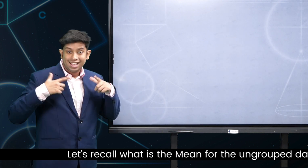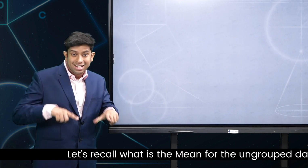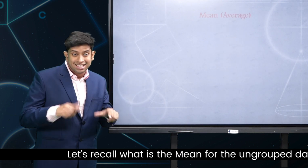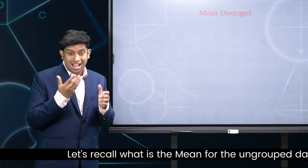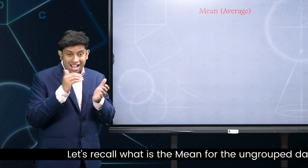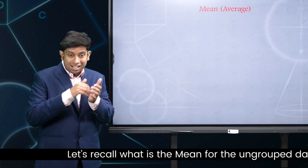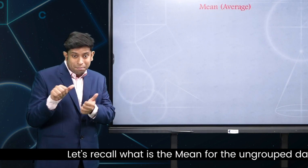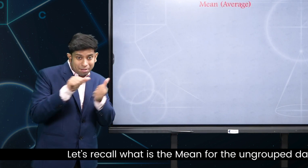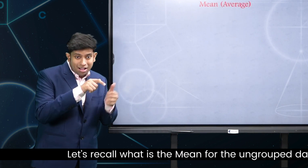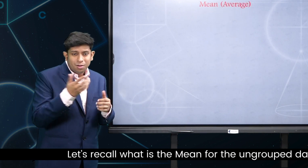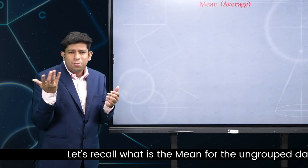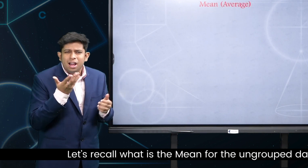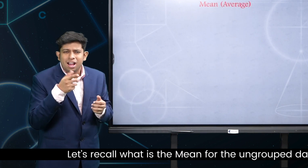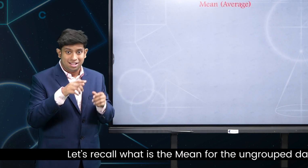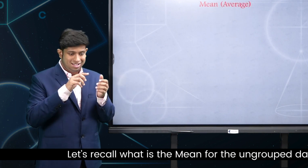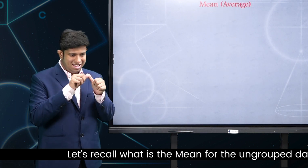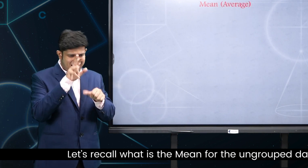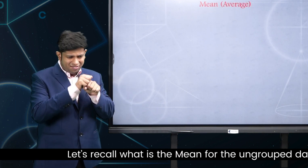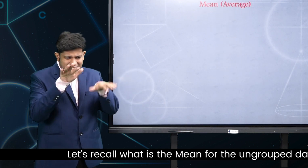Let us recall what is the mean for the ungrouped data.